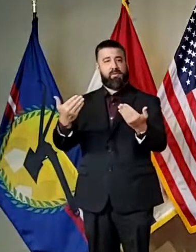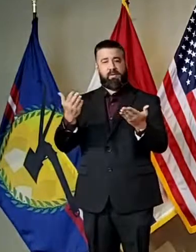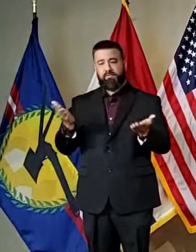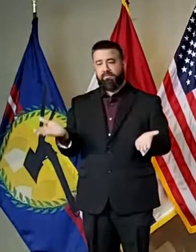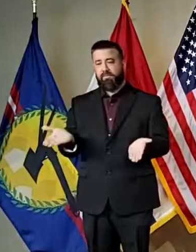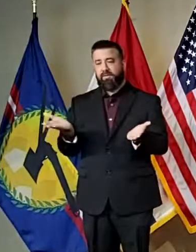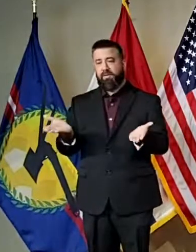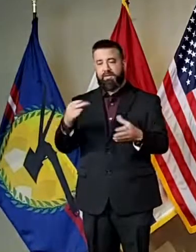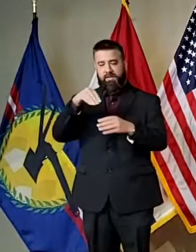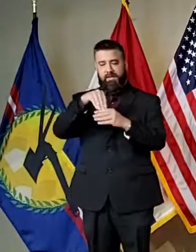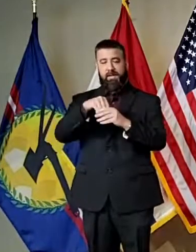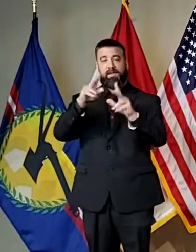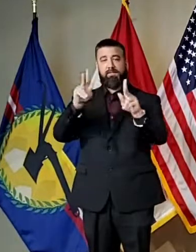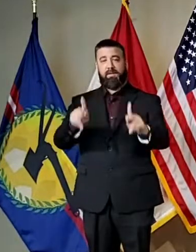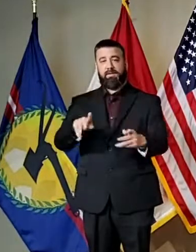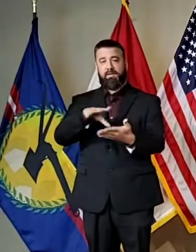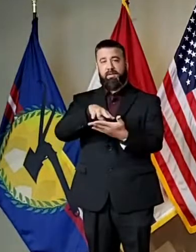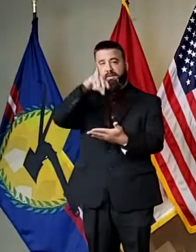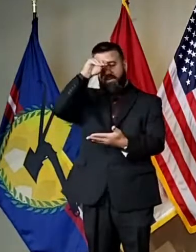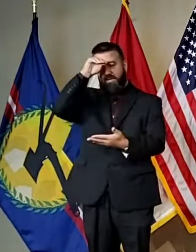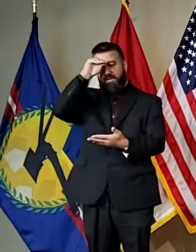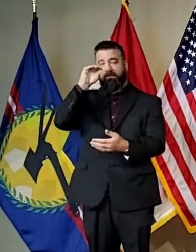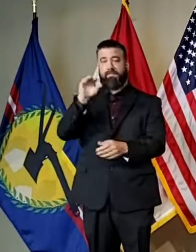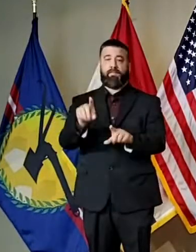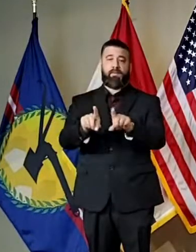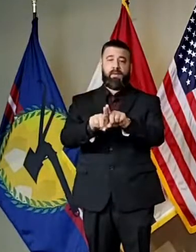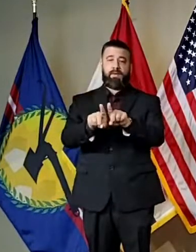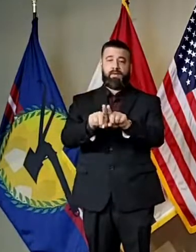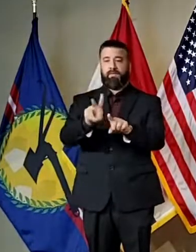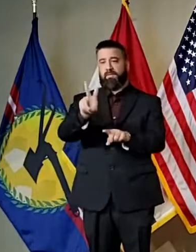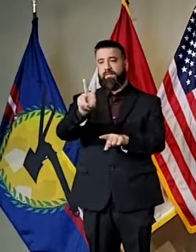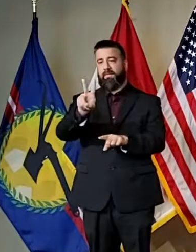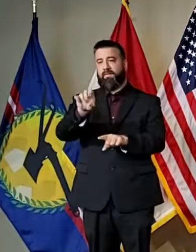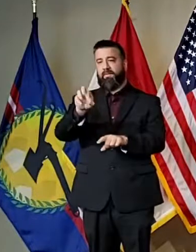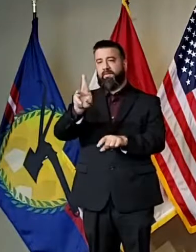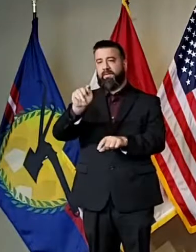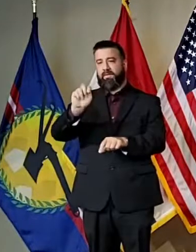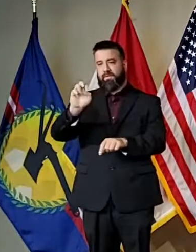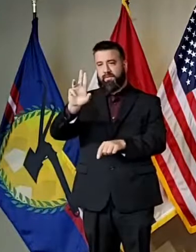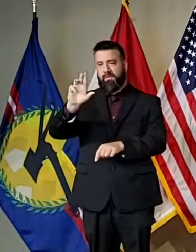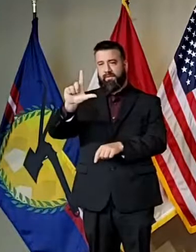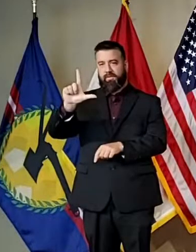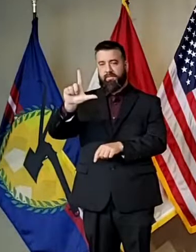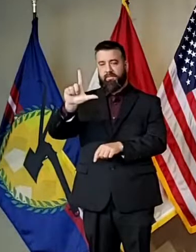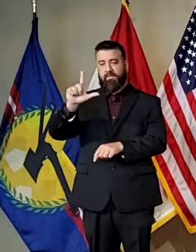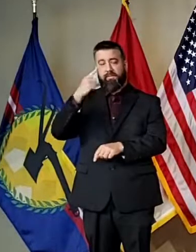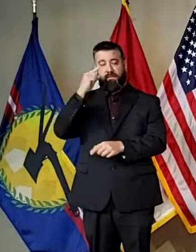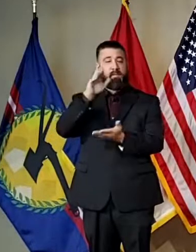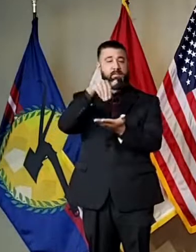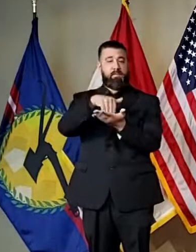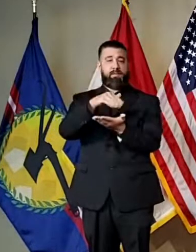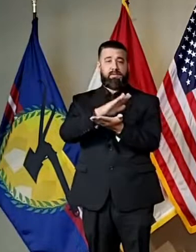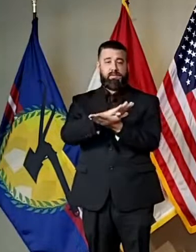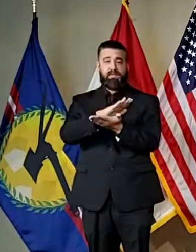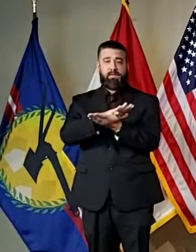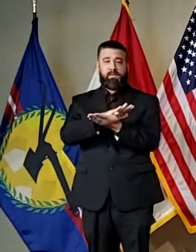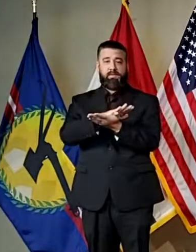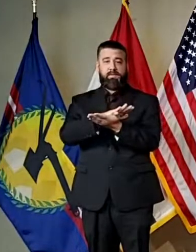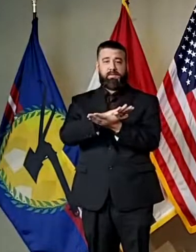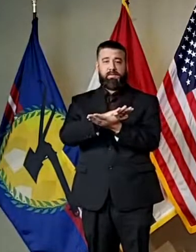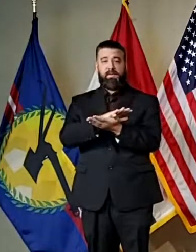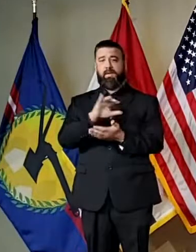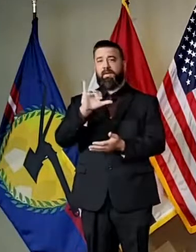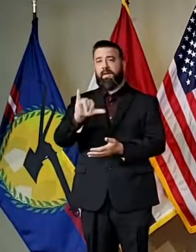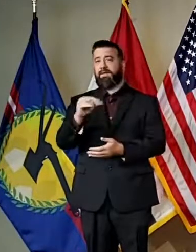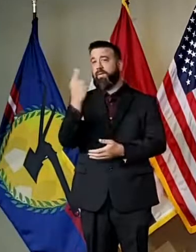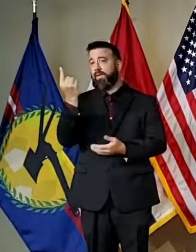for school districts in addition to the virtual learning opportunities for middle school students. And this is